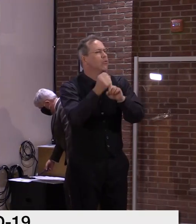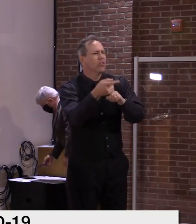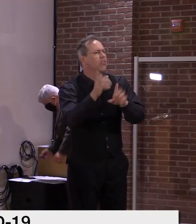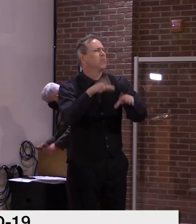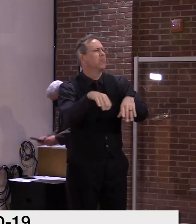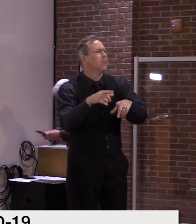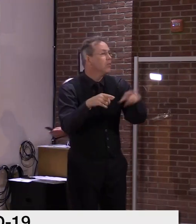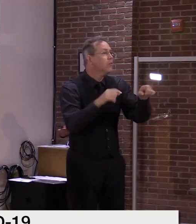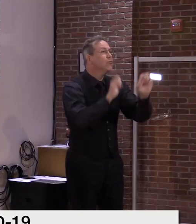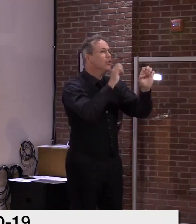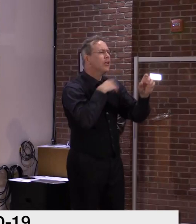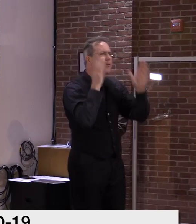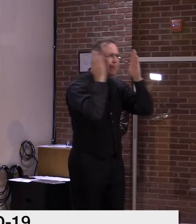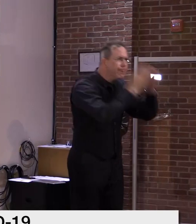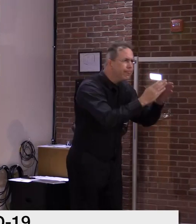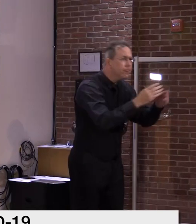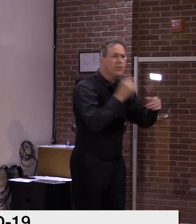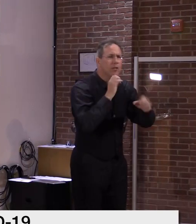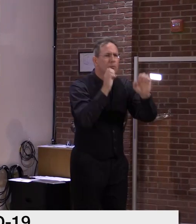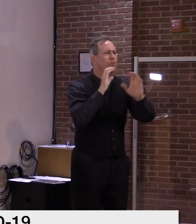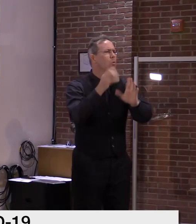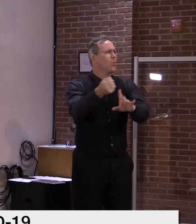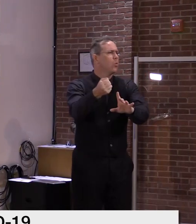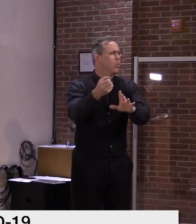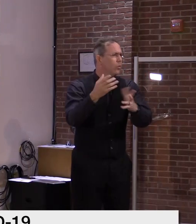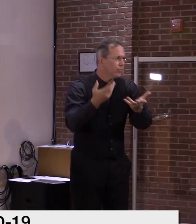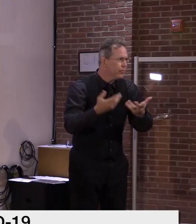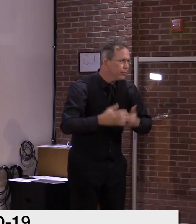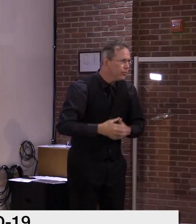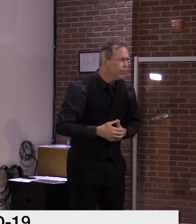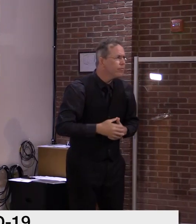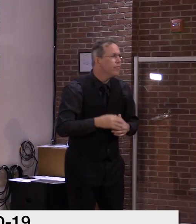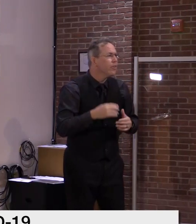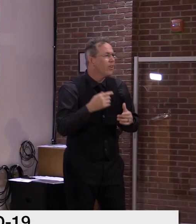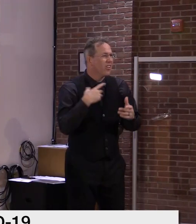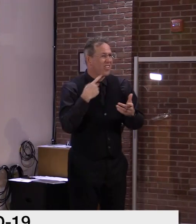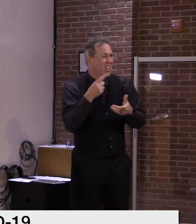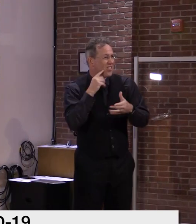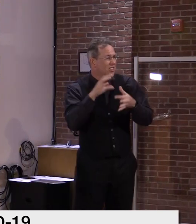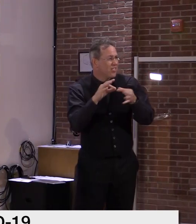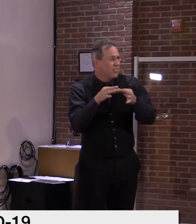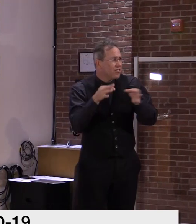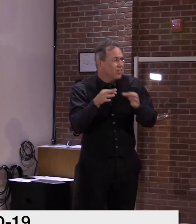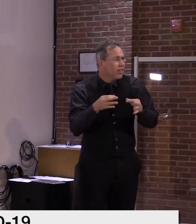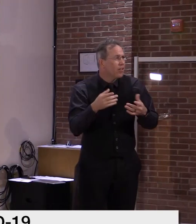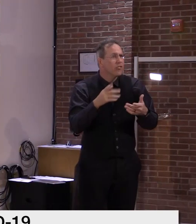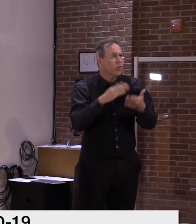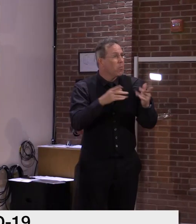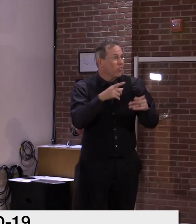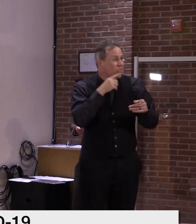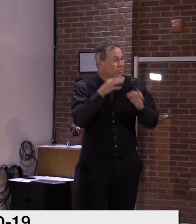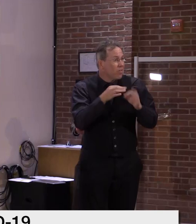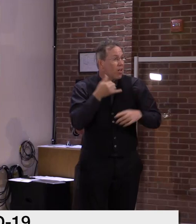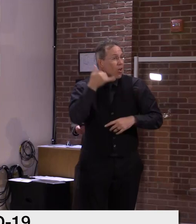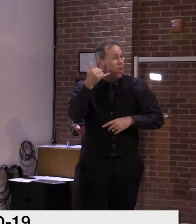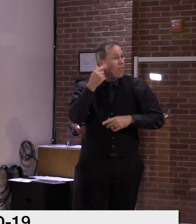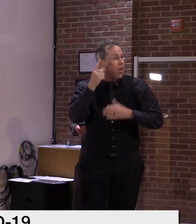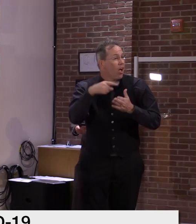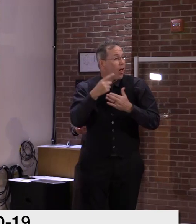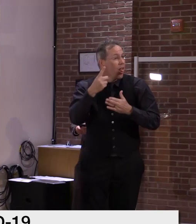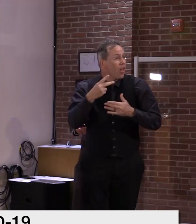for events to have unfortunate delays in responses, sometimes an hour and a half or more,